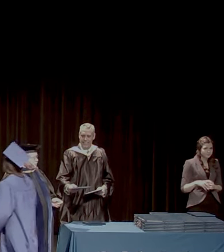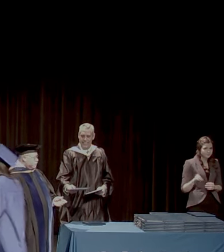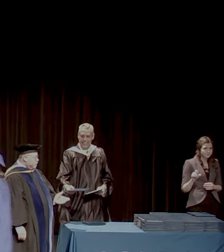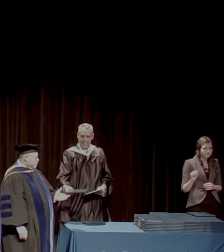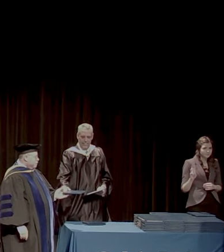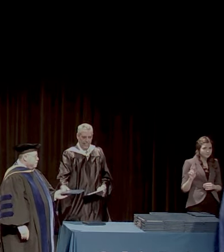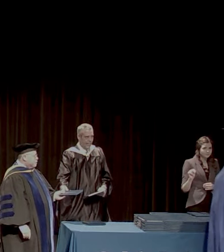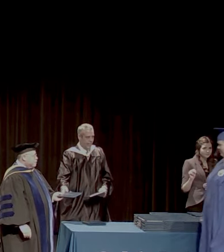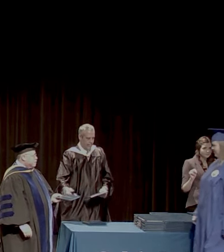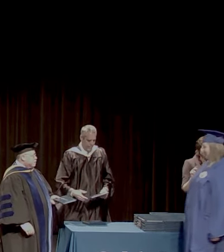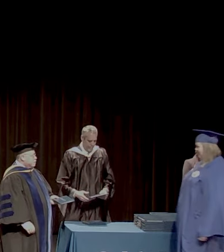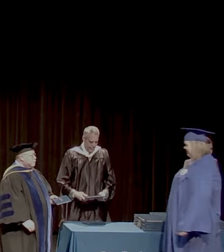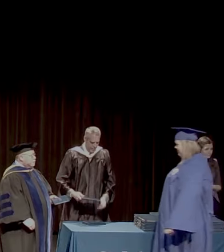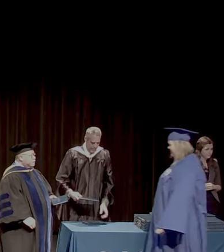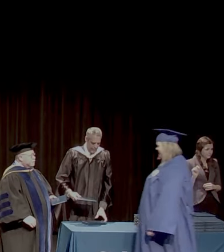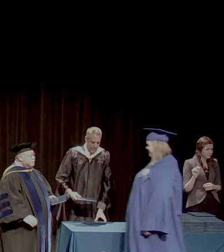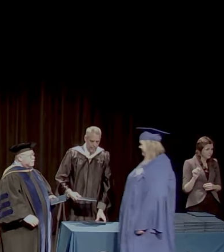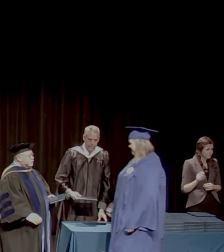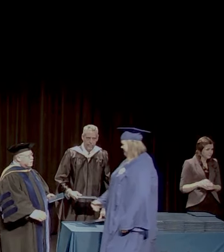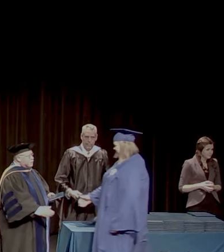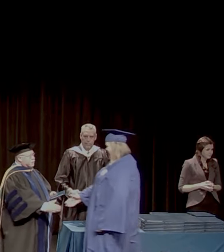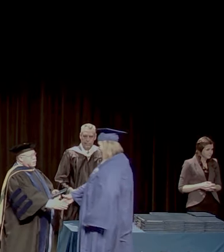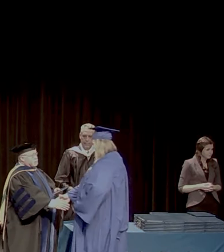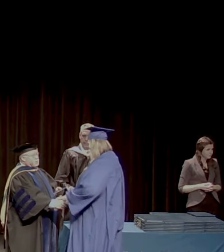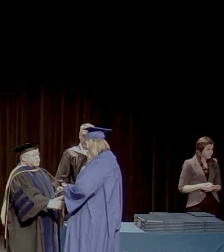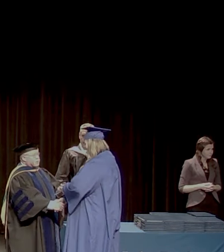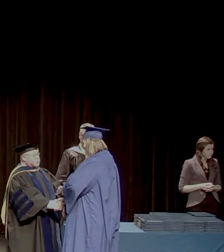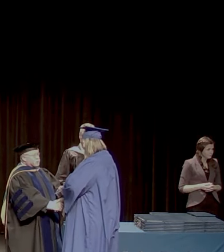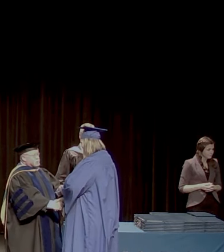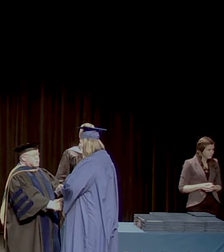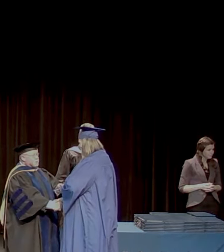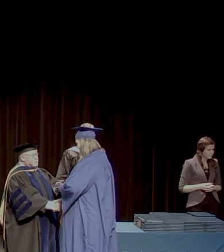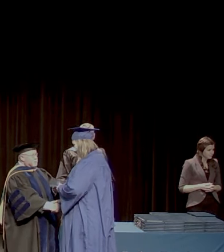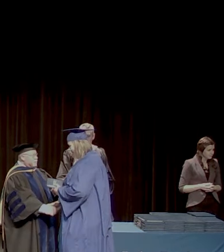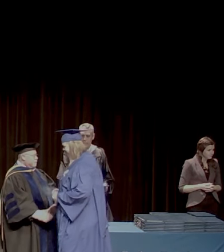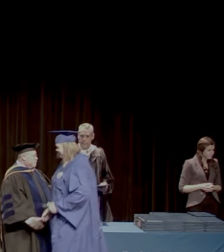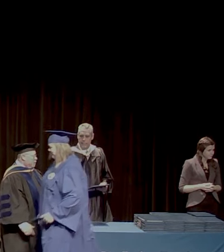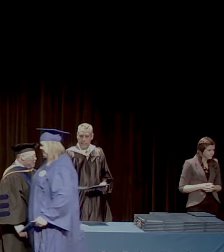Don Tufte, Associate in Arts, Business Administration.